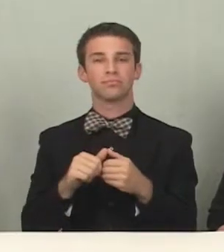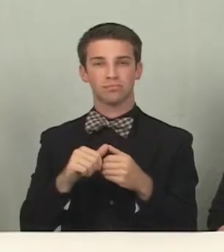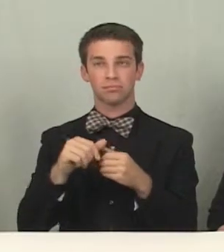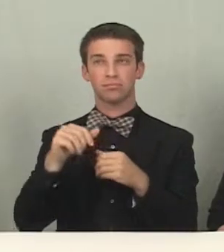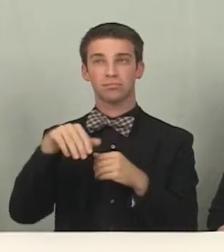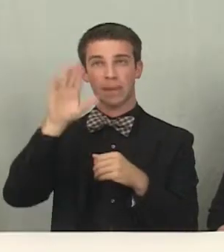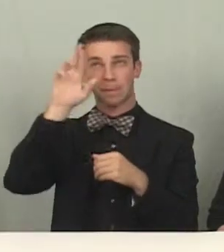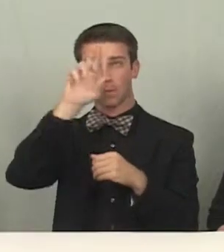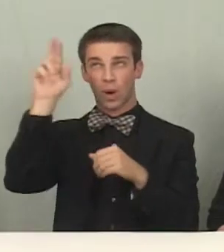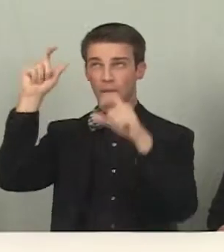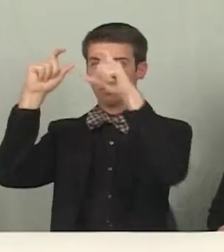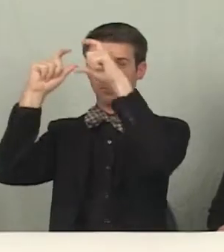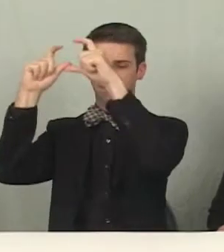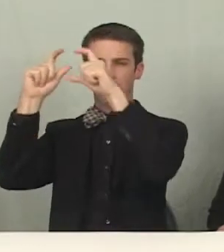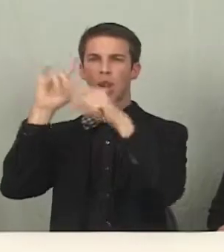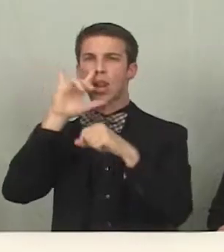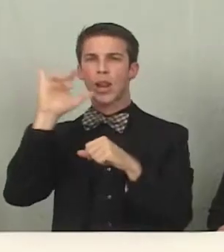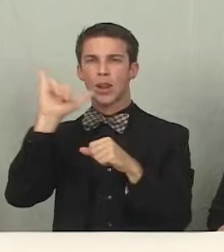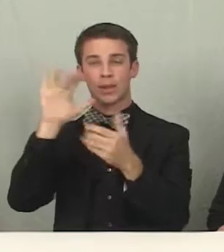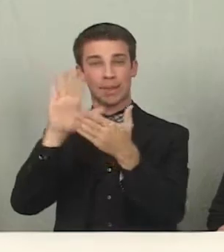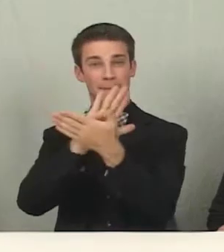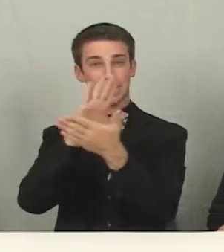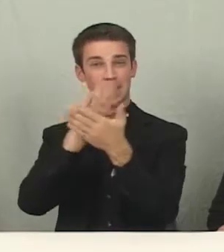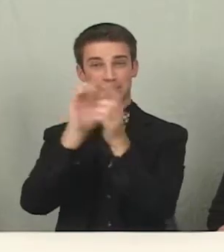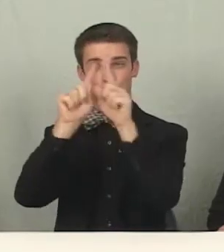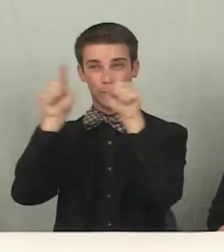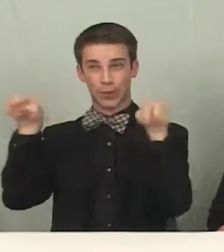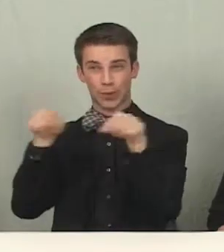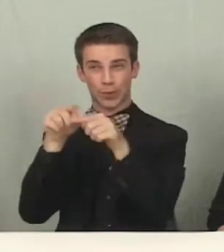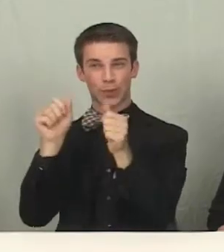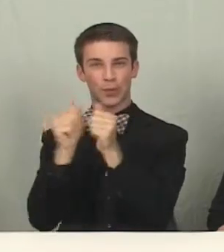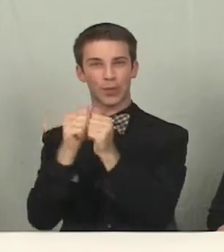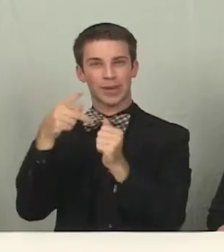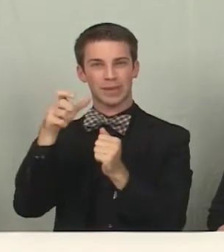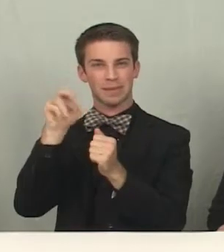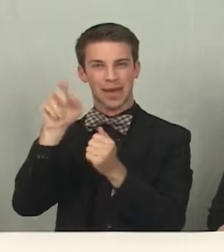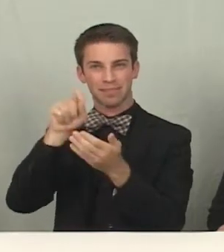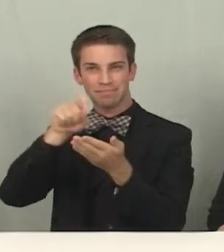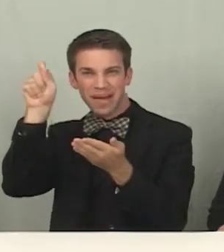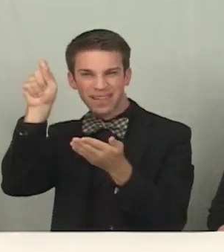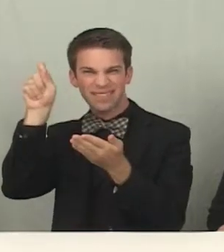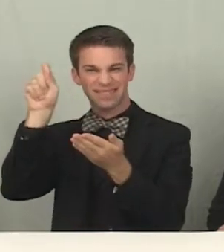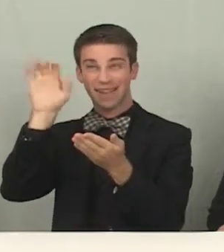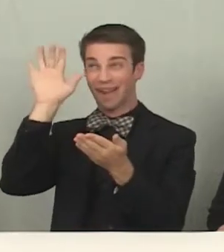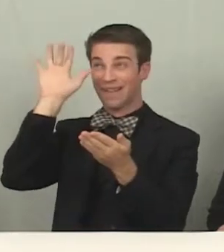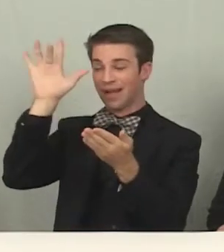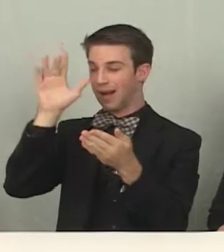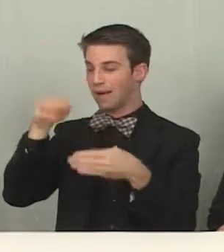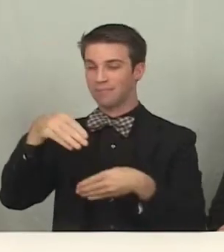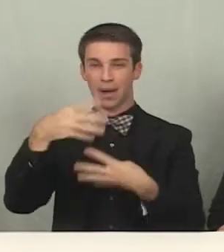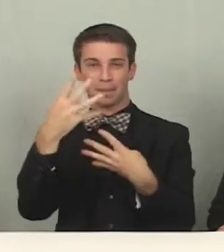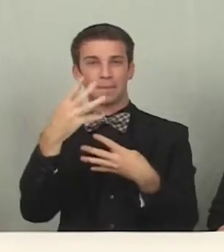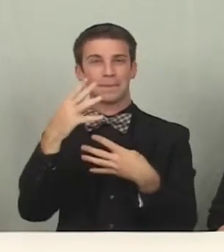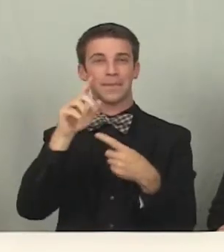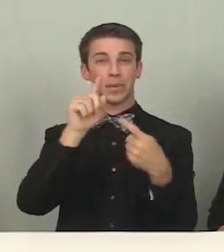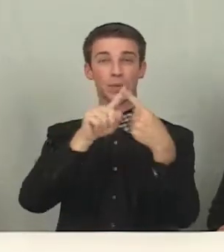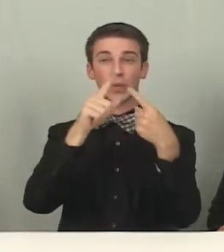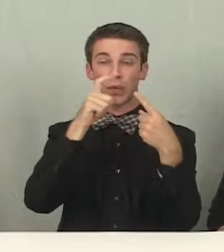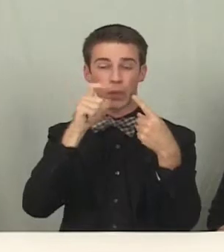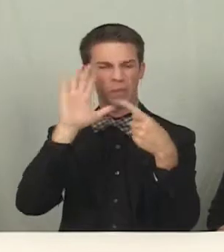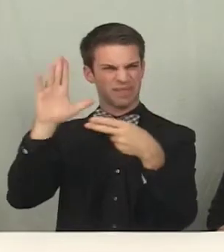paper and pen on the upper right-hand corner of your screen. Enter the email address you'd like to send mail